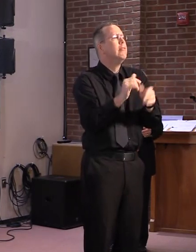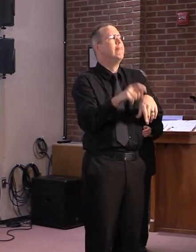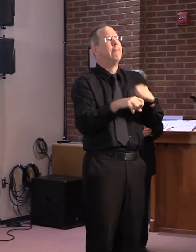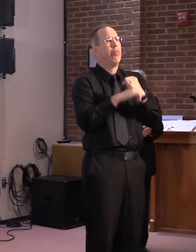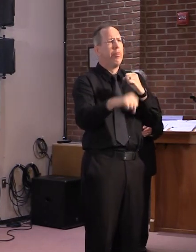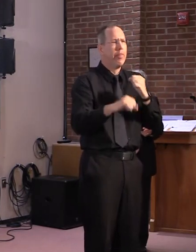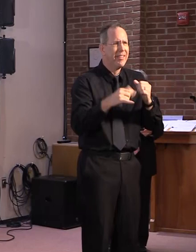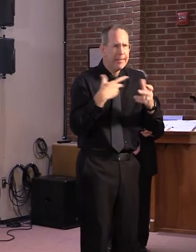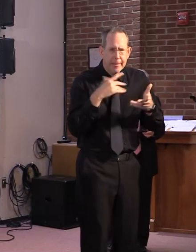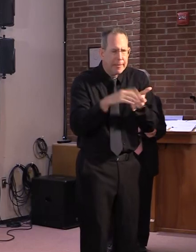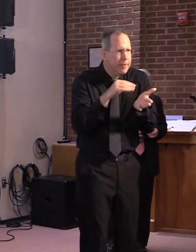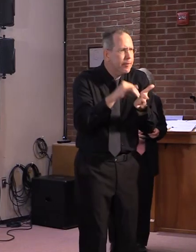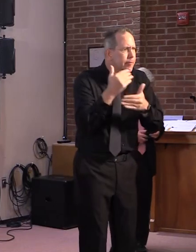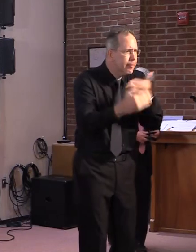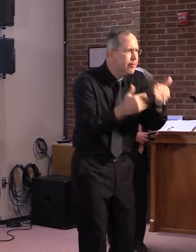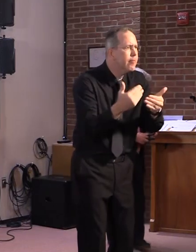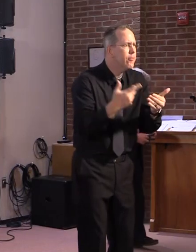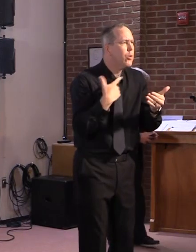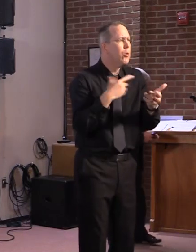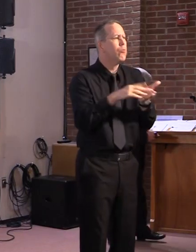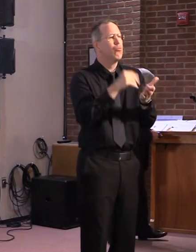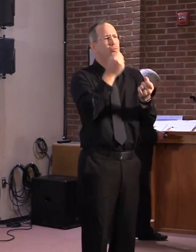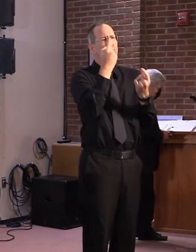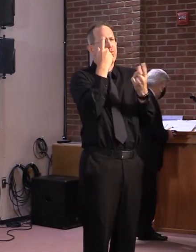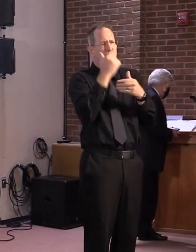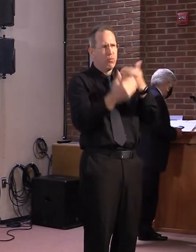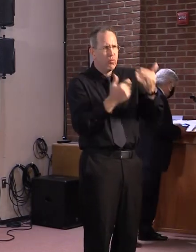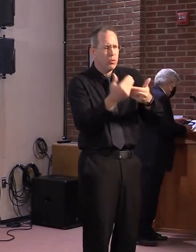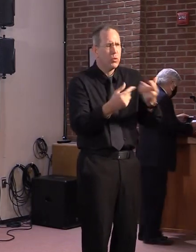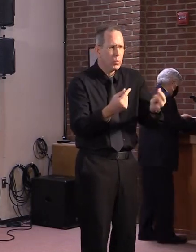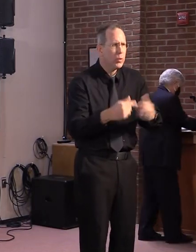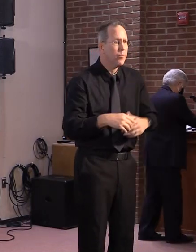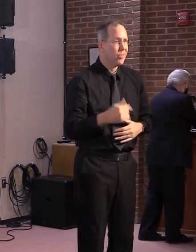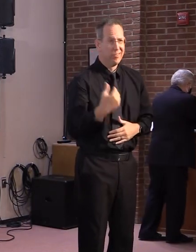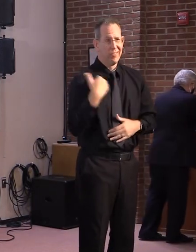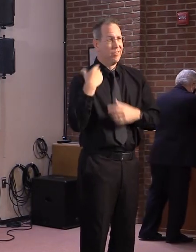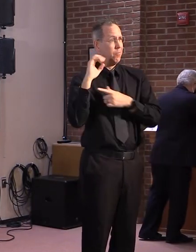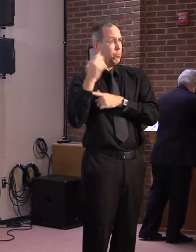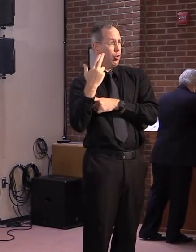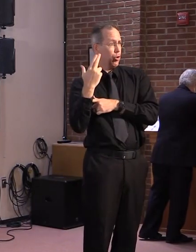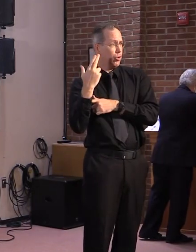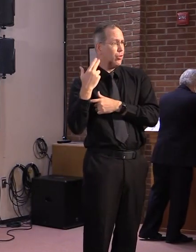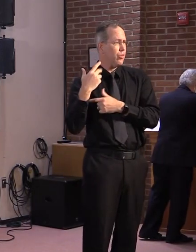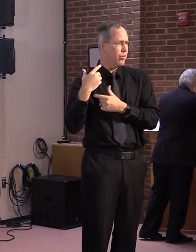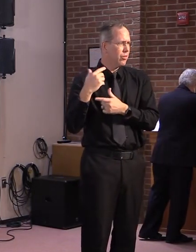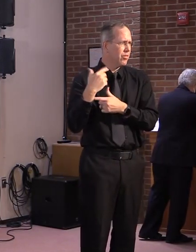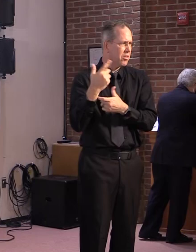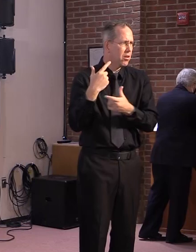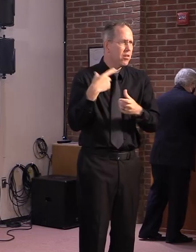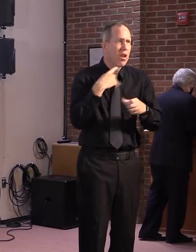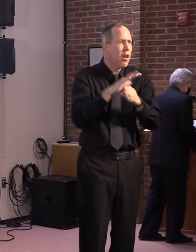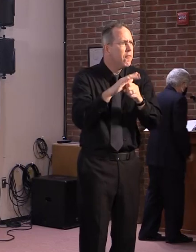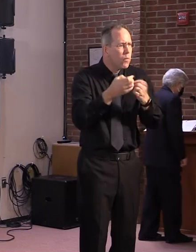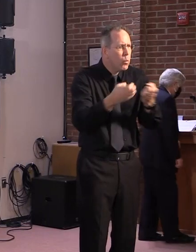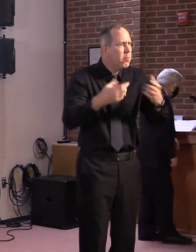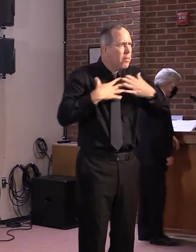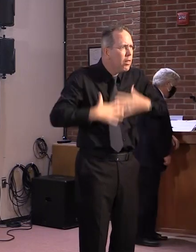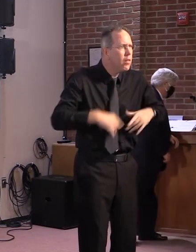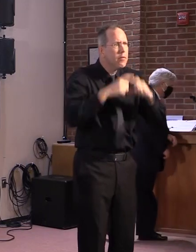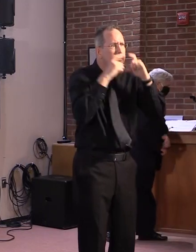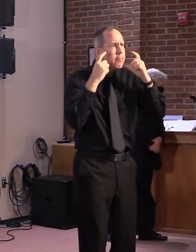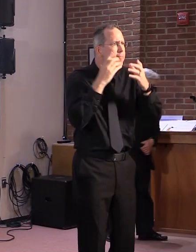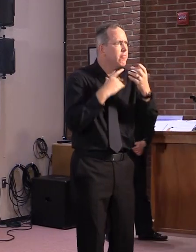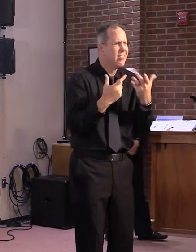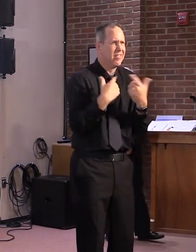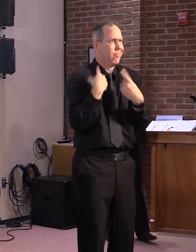today. You see, staying home in March and April didn't just flatten the curve and save lives. It also gave us the time